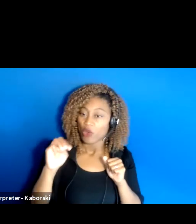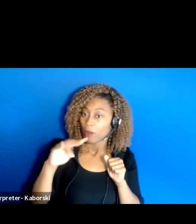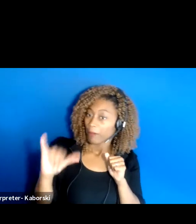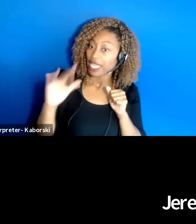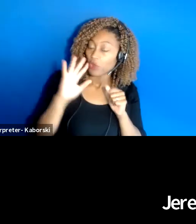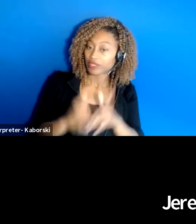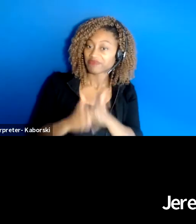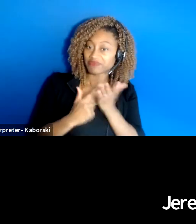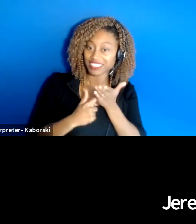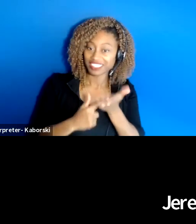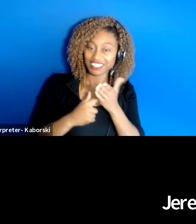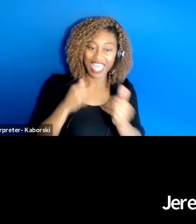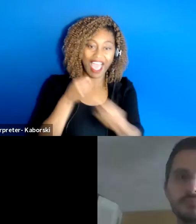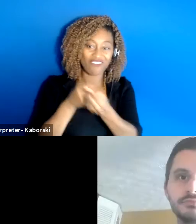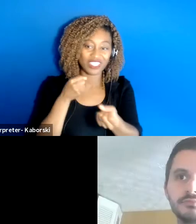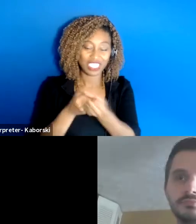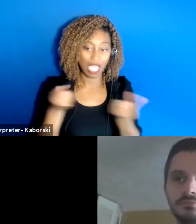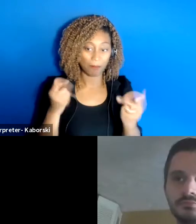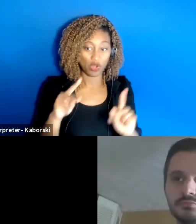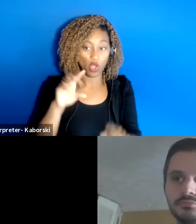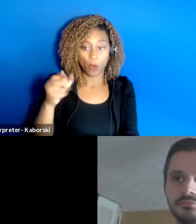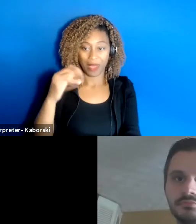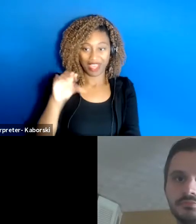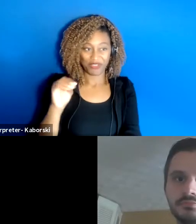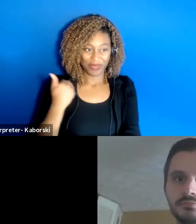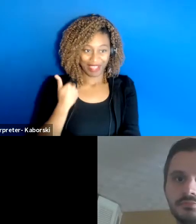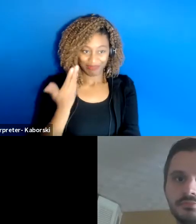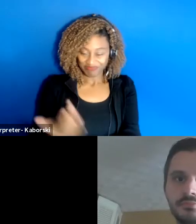some of the advocacy opportunities that Ohio did.